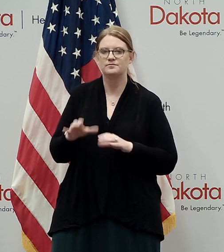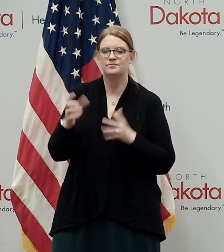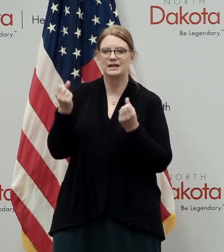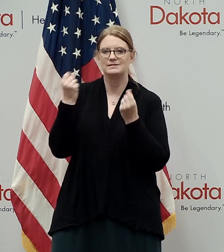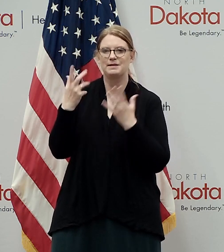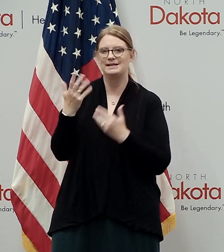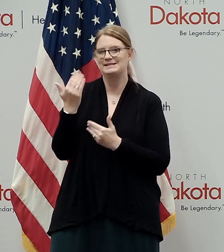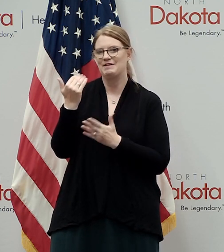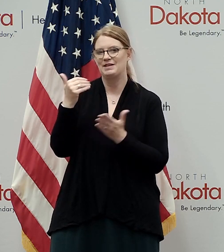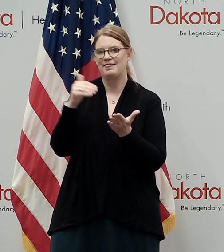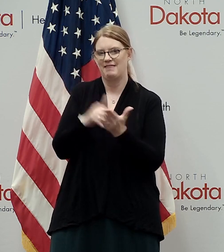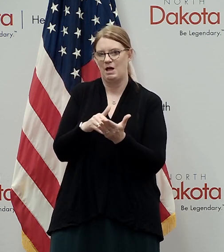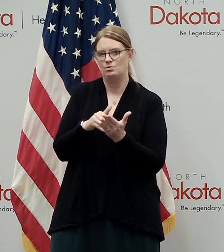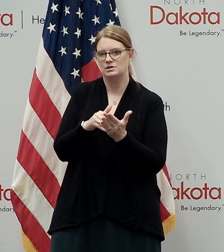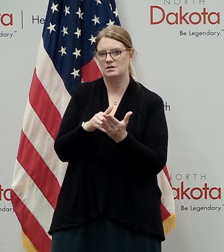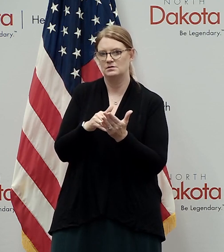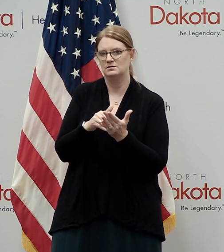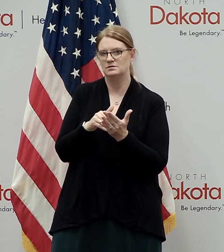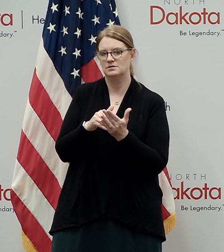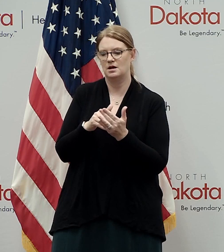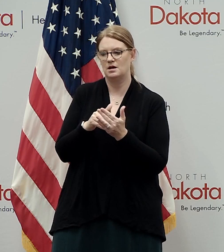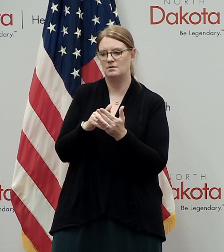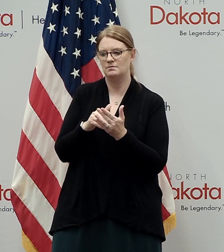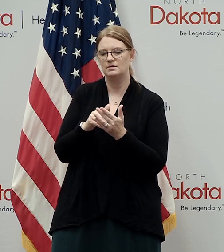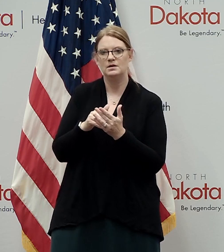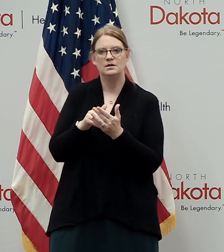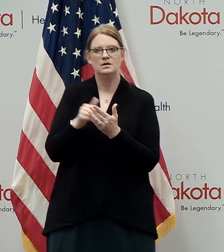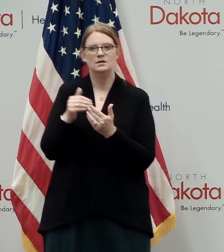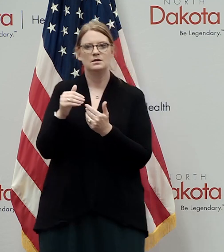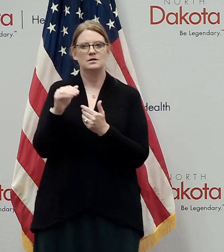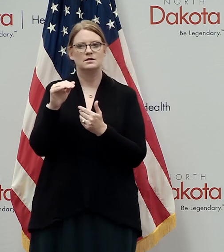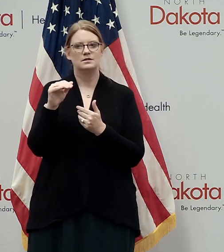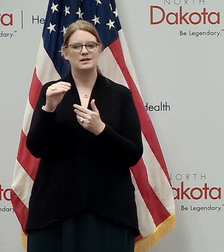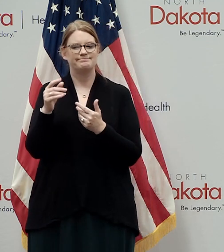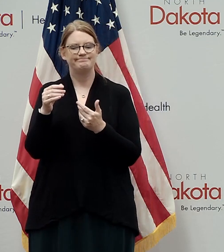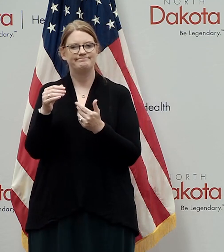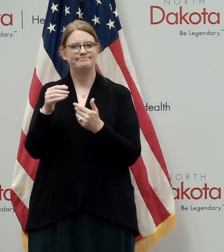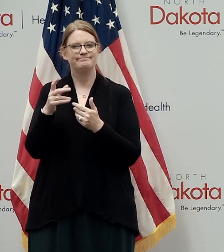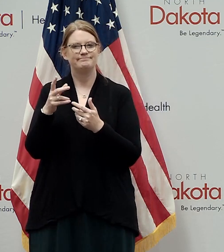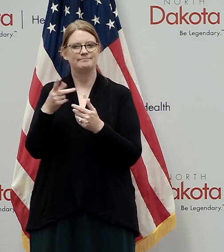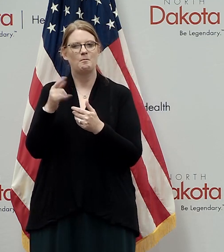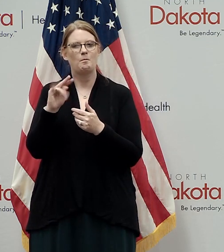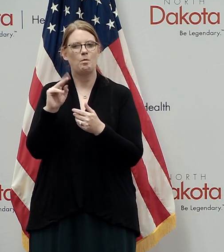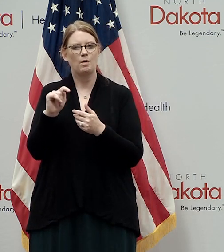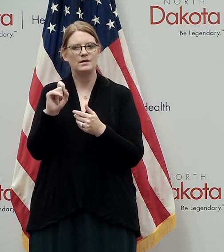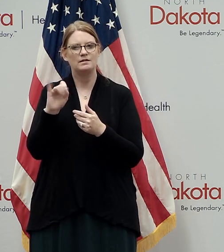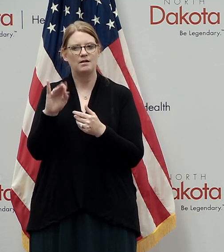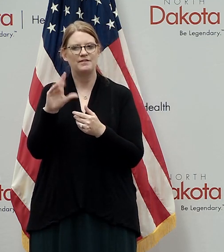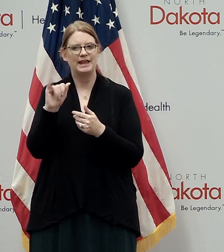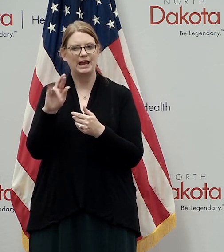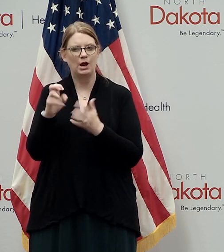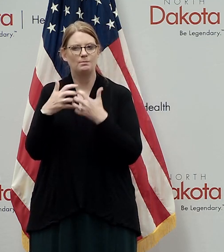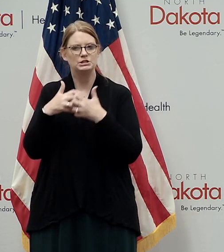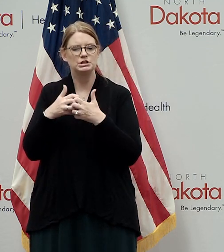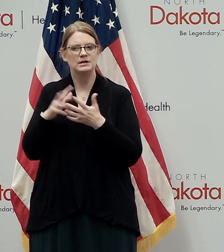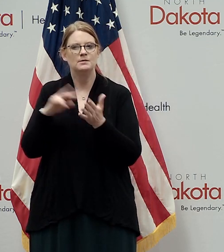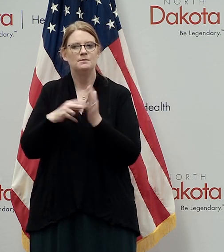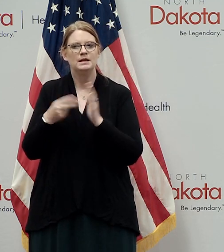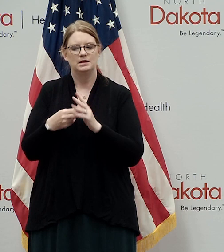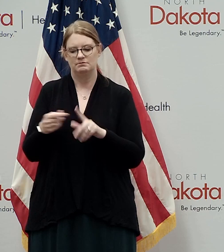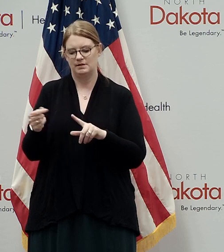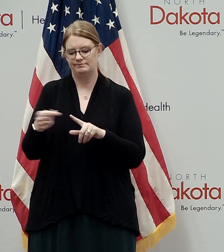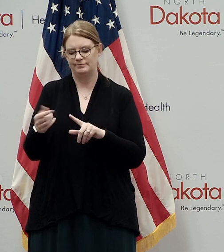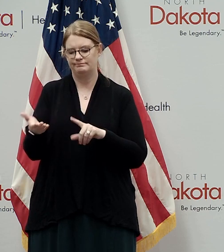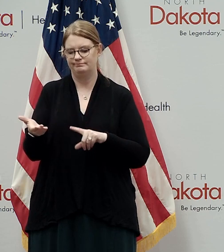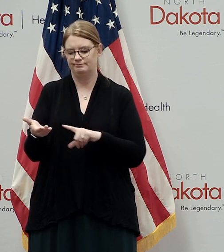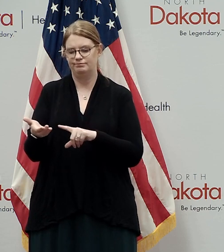as 15,000 point-of-care machines that could be delivered to long-term care facilities for the